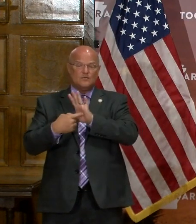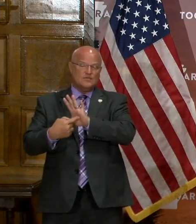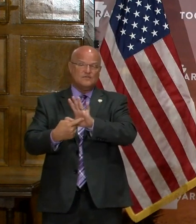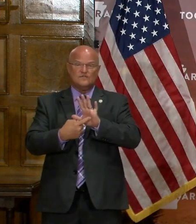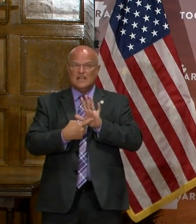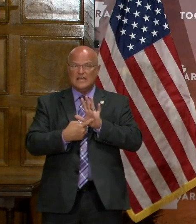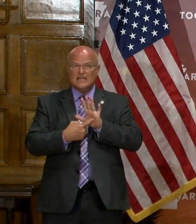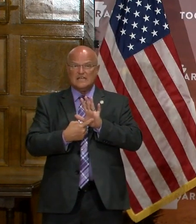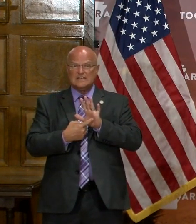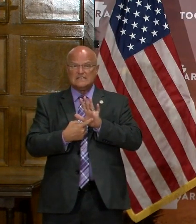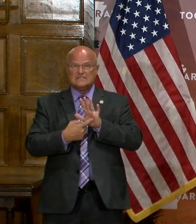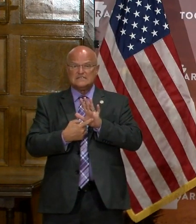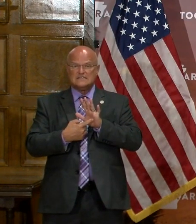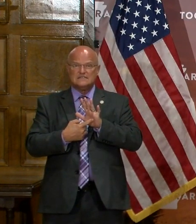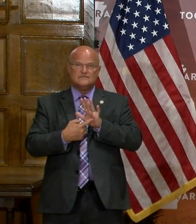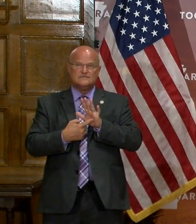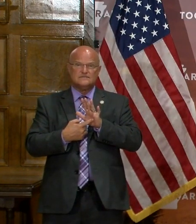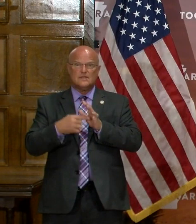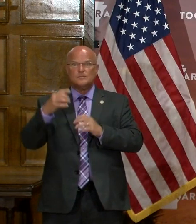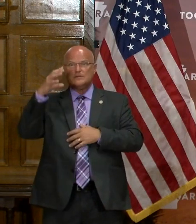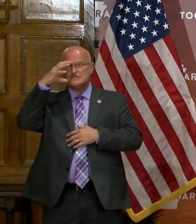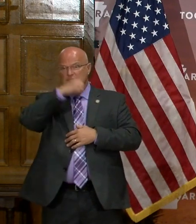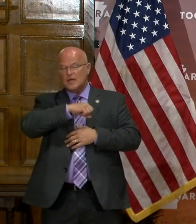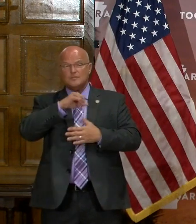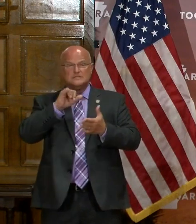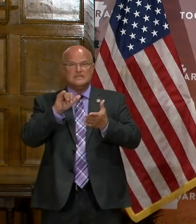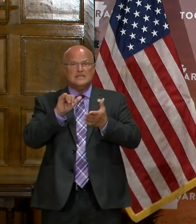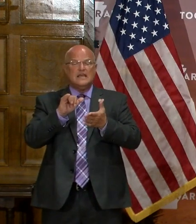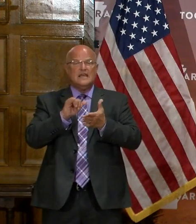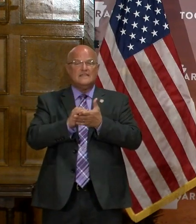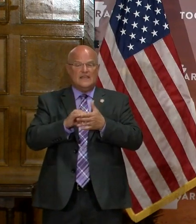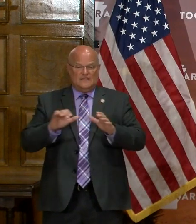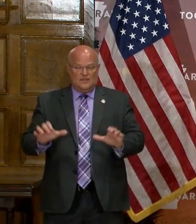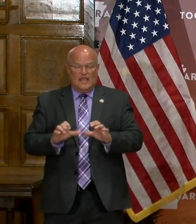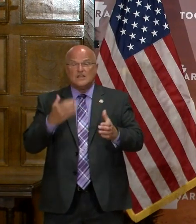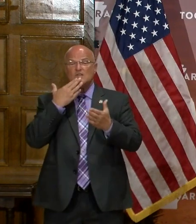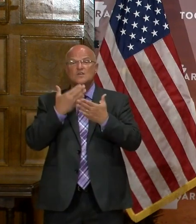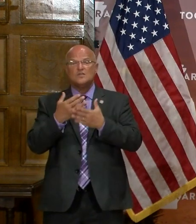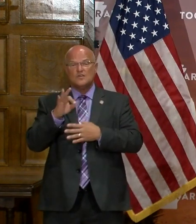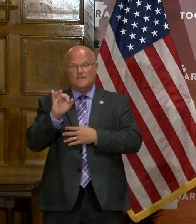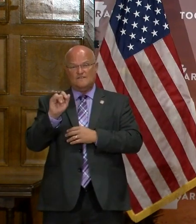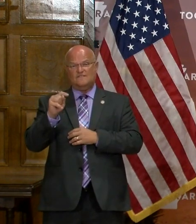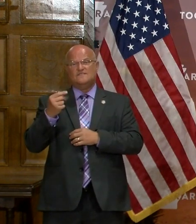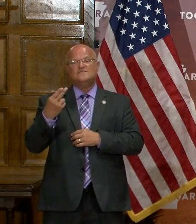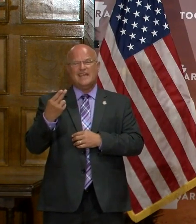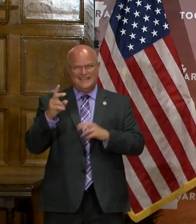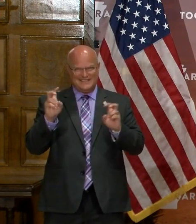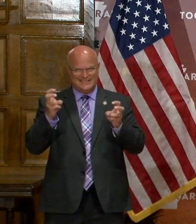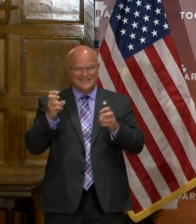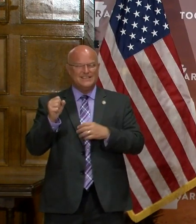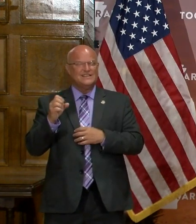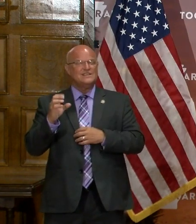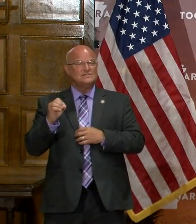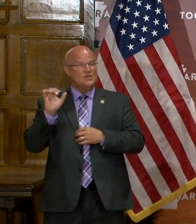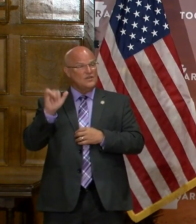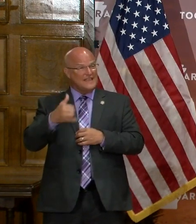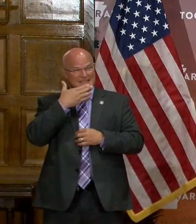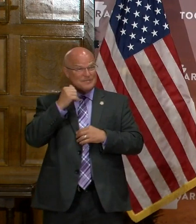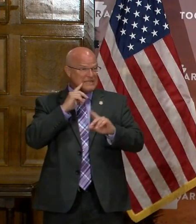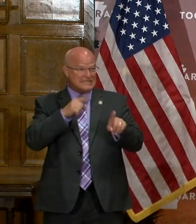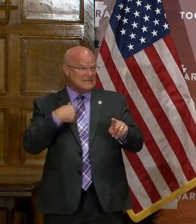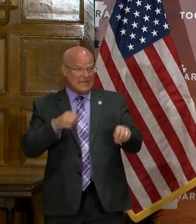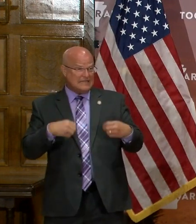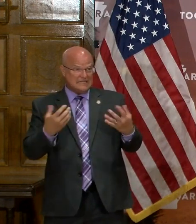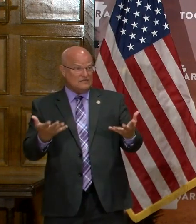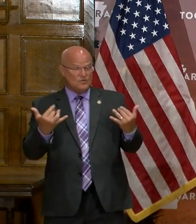reflects, that overcomes the presumption that they're acting in good faith. And so that's the best